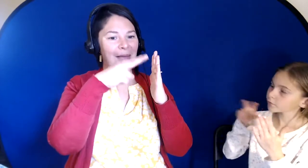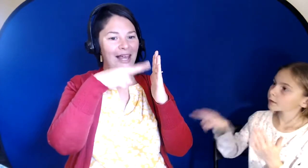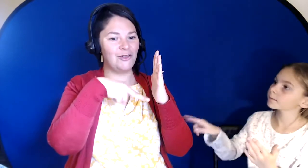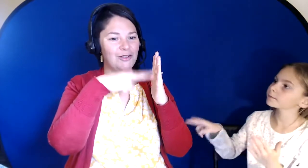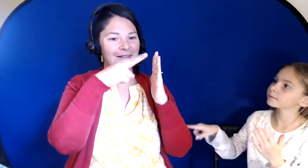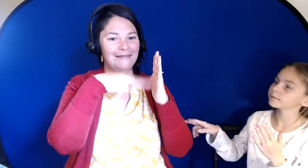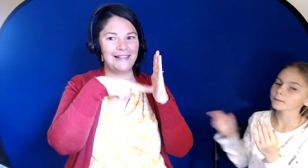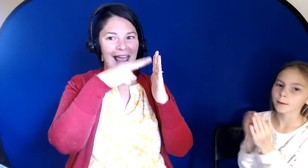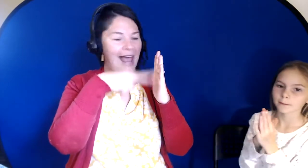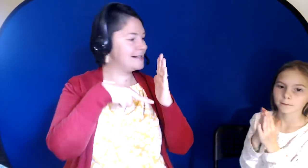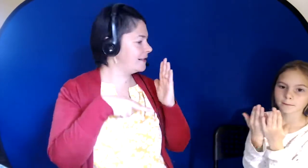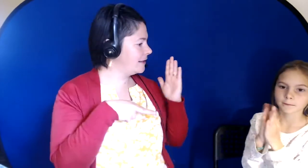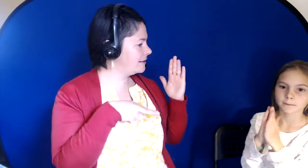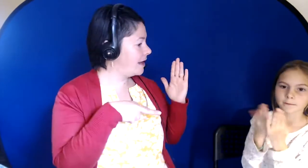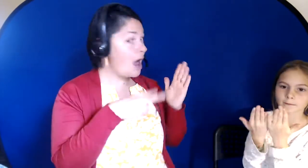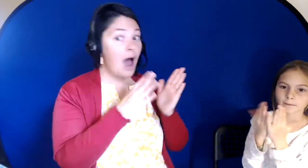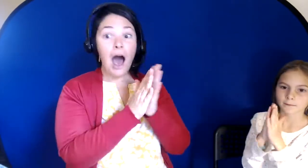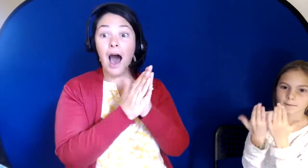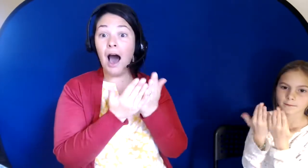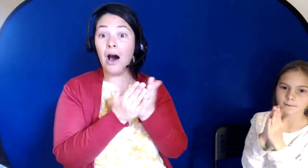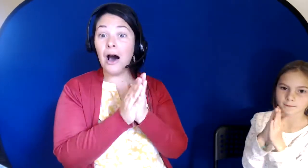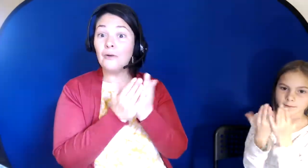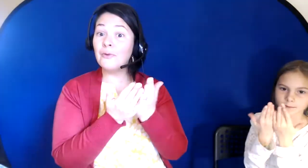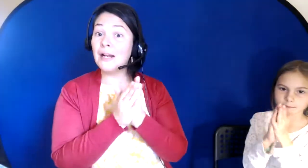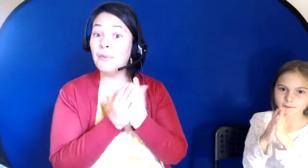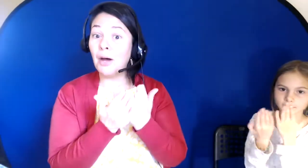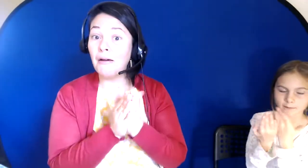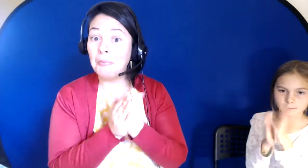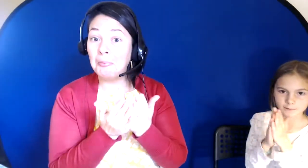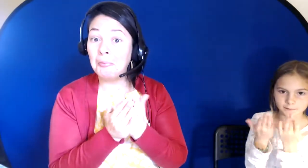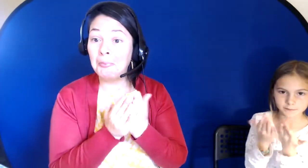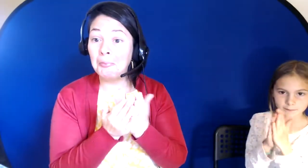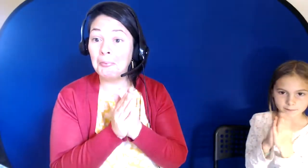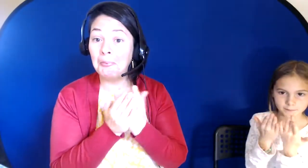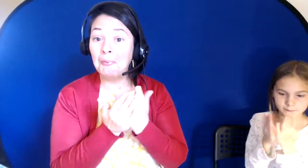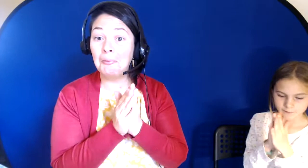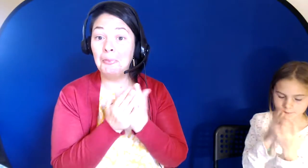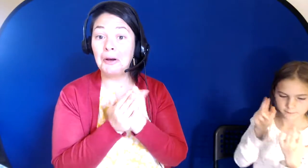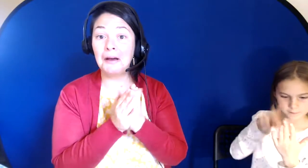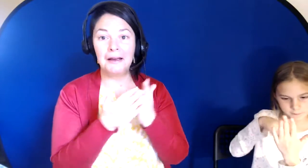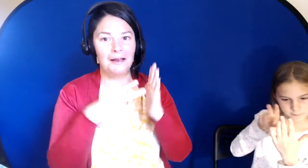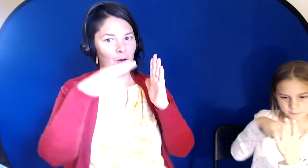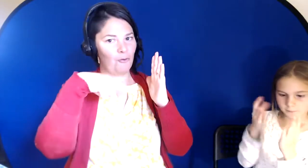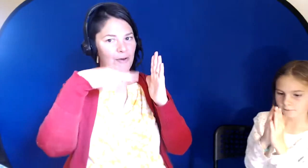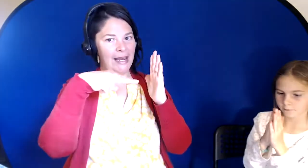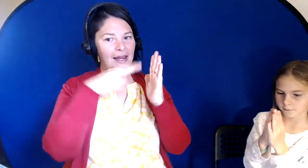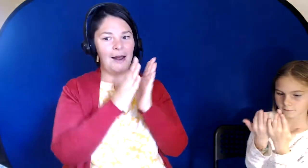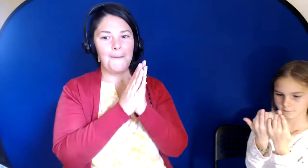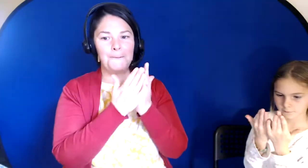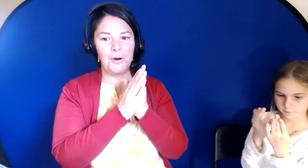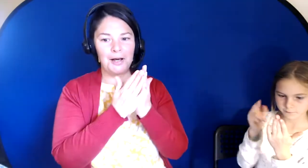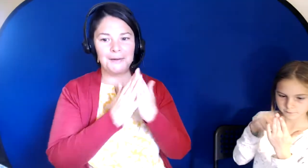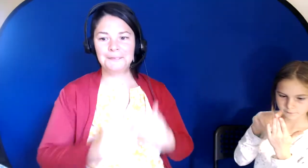page. Excellent. Ah, read a book. Book. Read book.